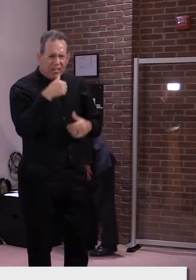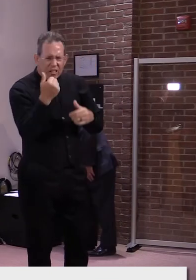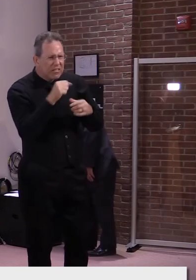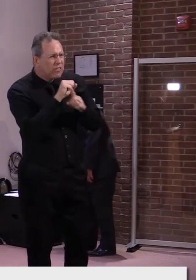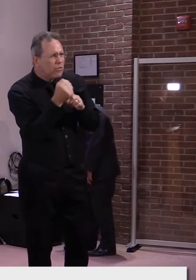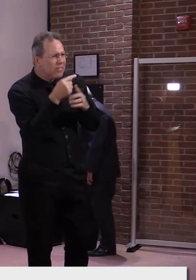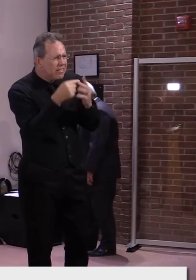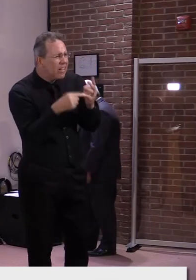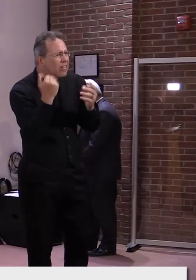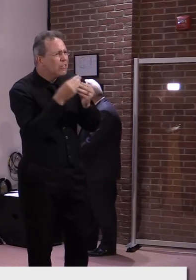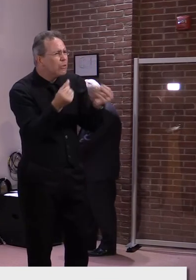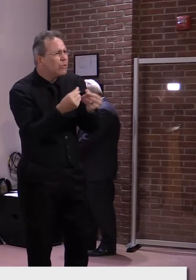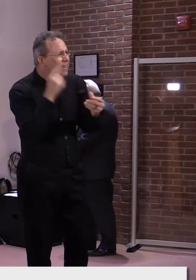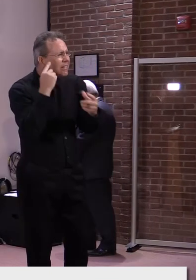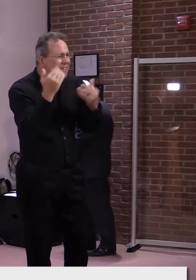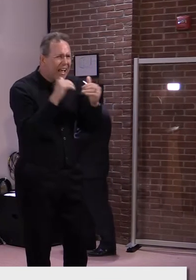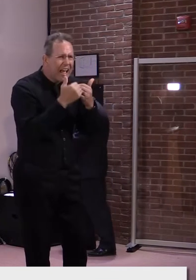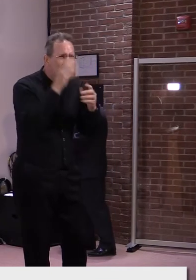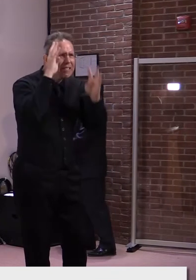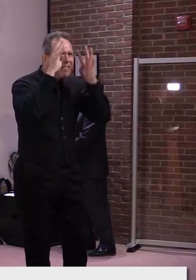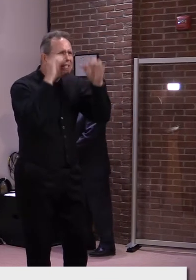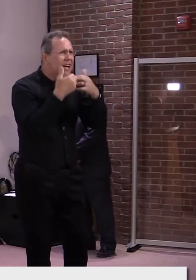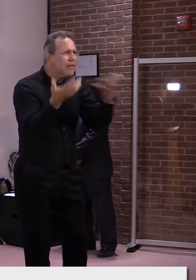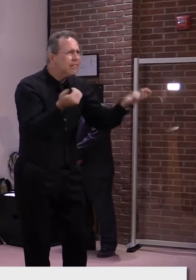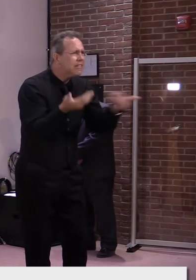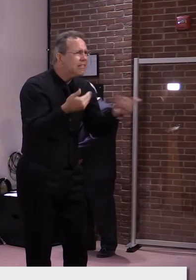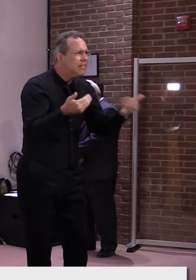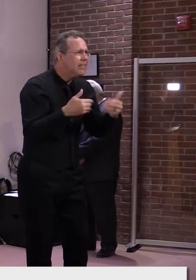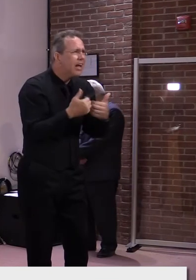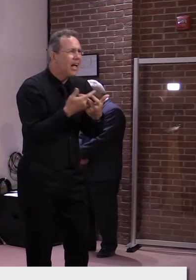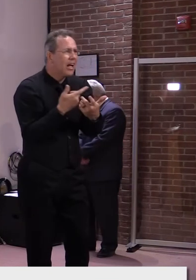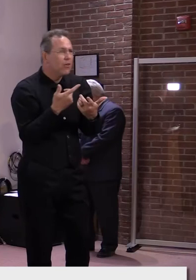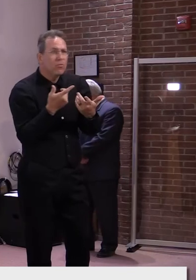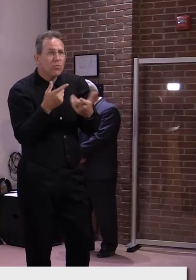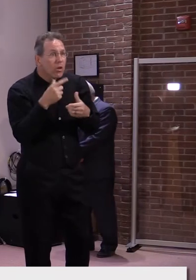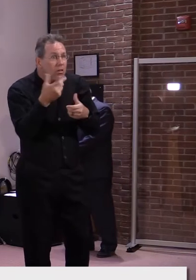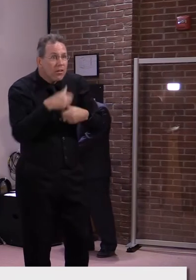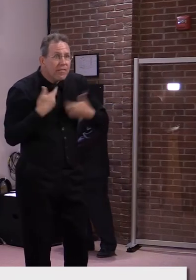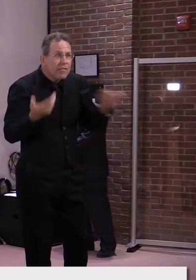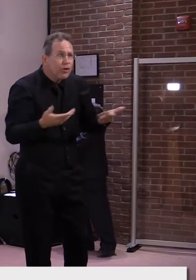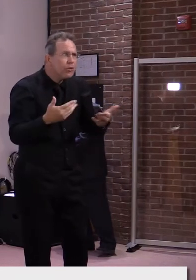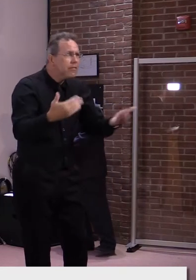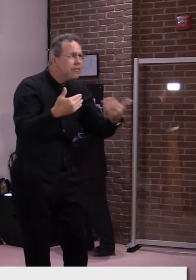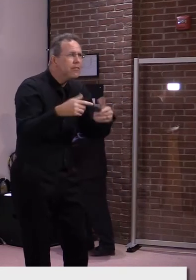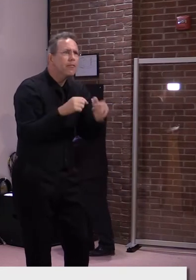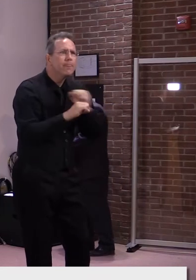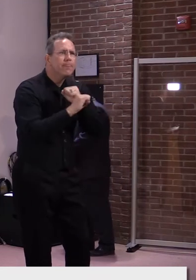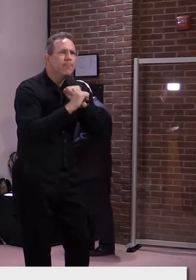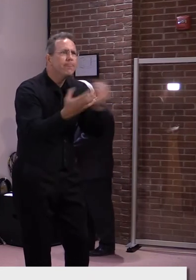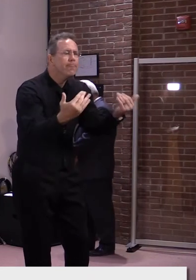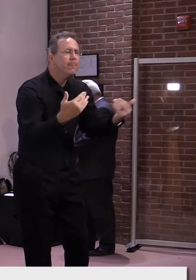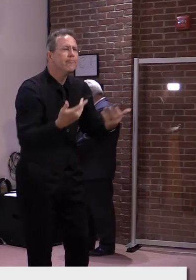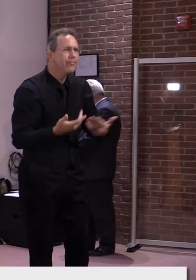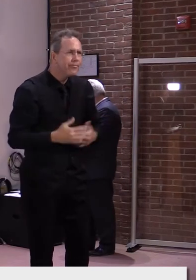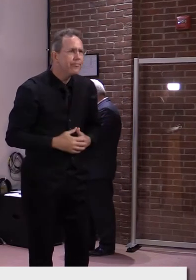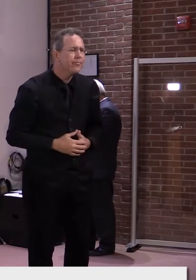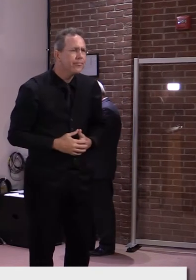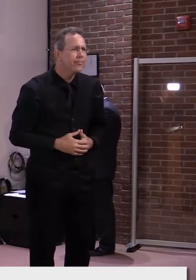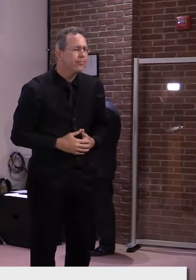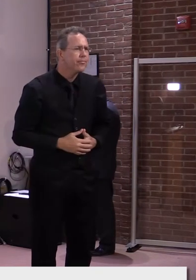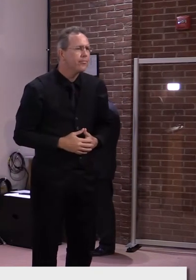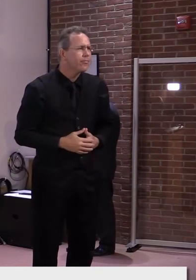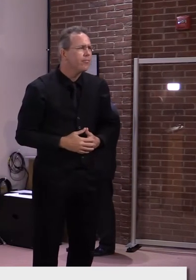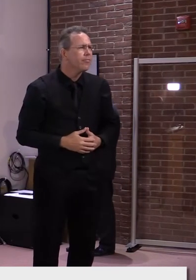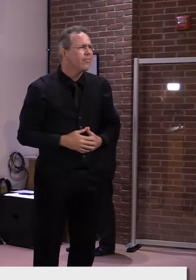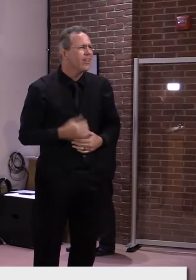make Vermont more affordable, do everything we can to make it more welcoming, and utilize every